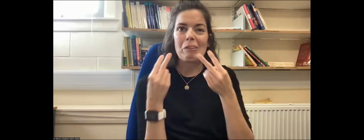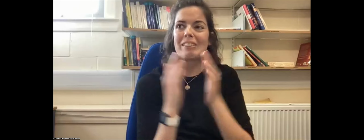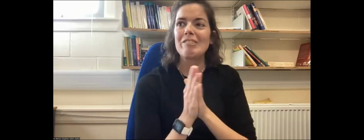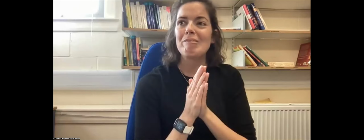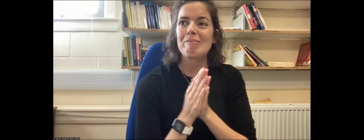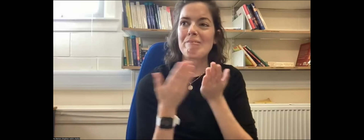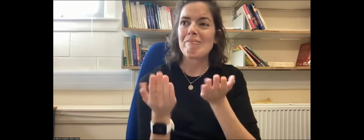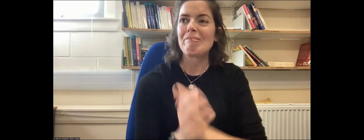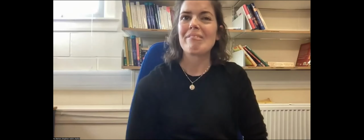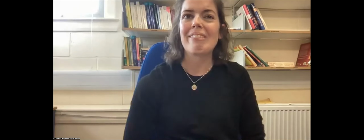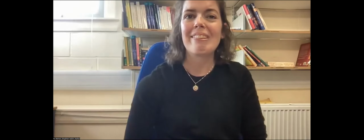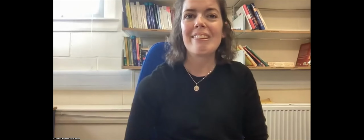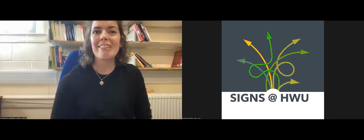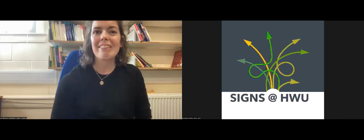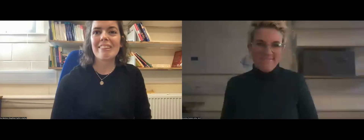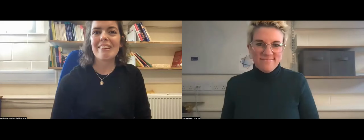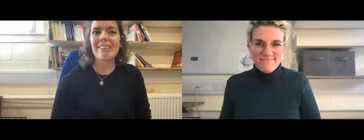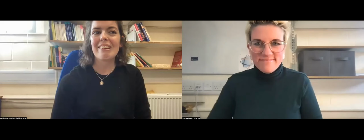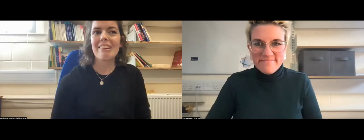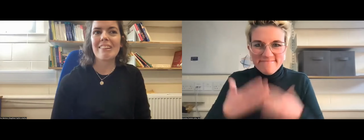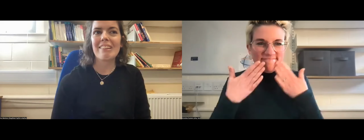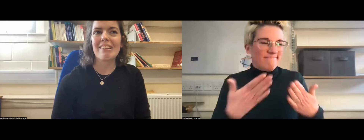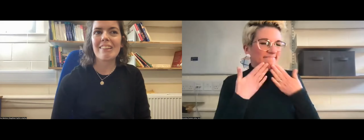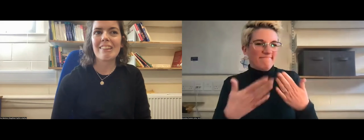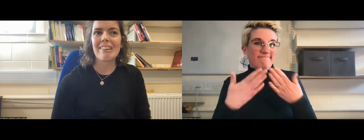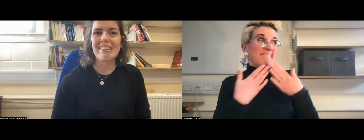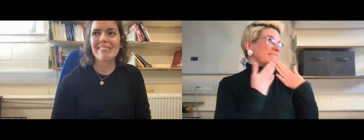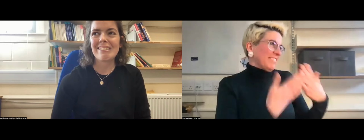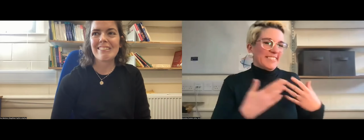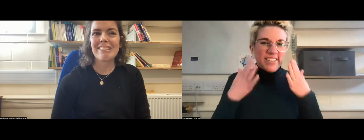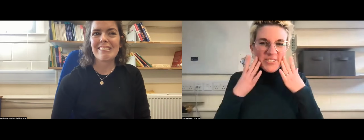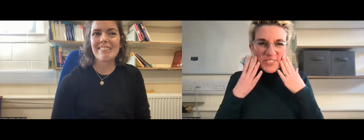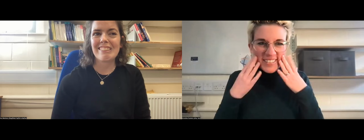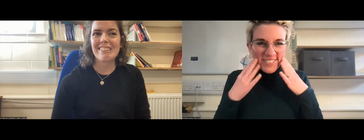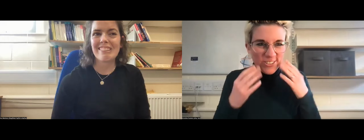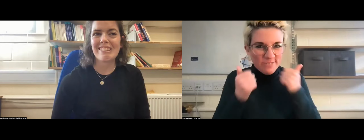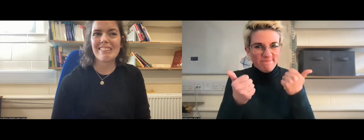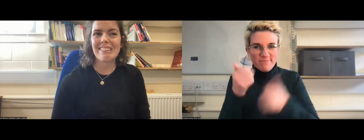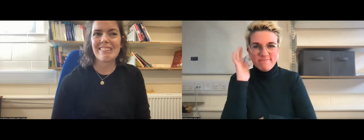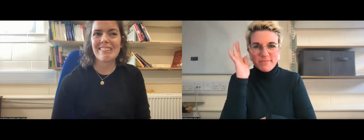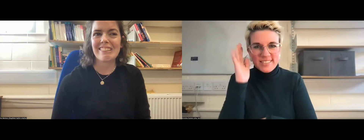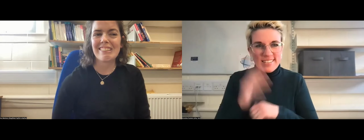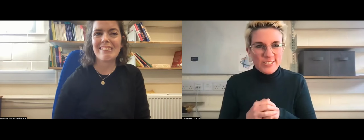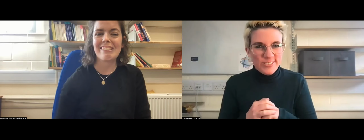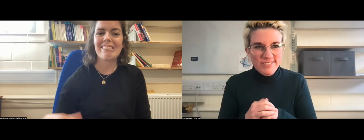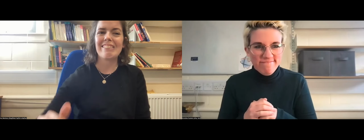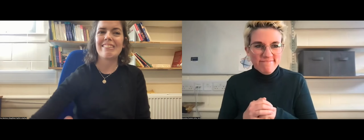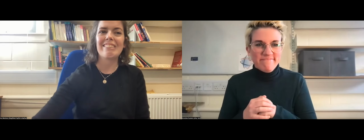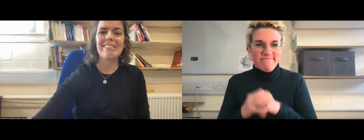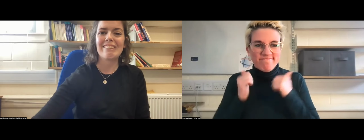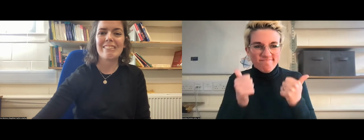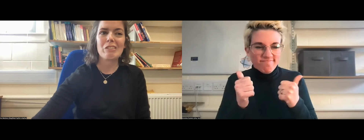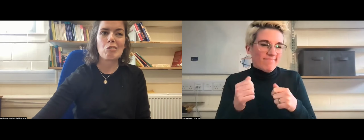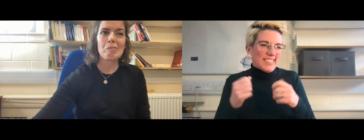I will type my email address in the chat box. Thank you very much for watching. Thank you, Ina. Thank you. Thank you. That was a